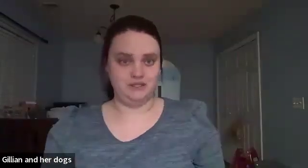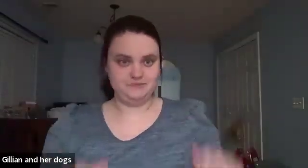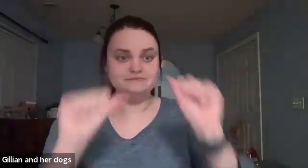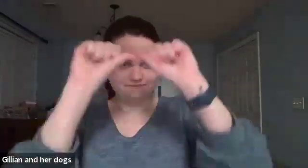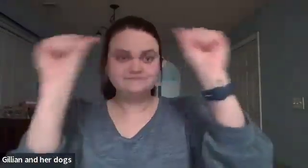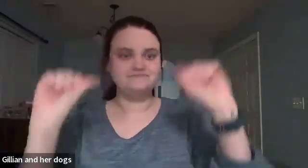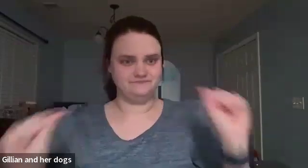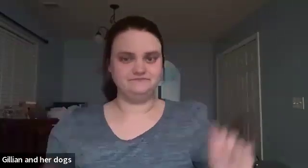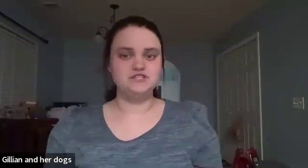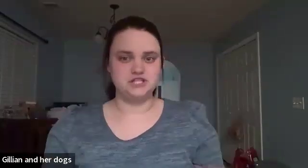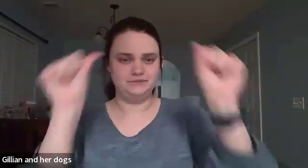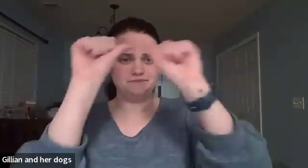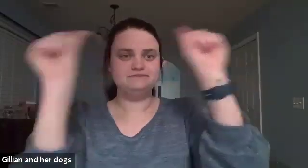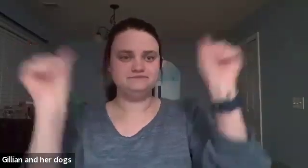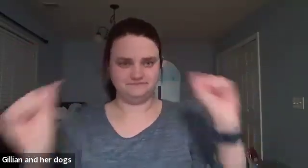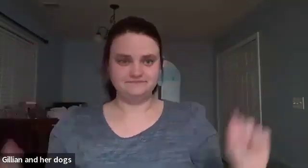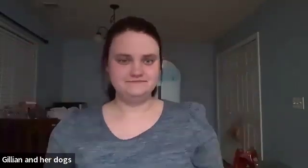shape, shape.